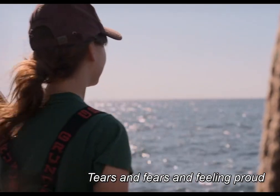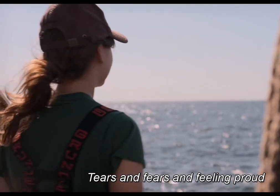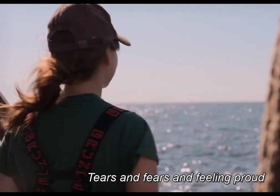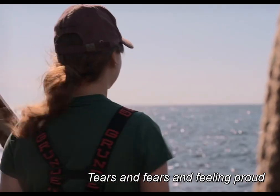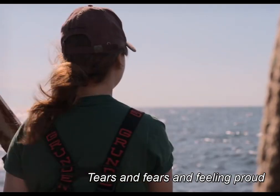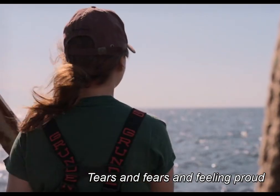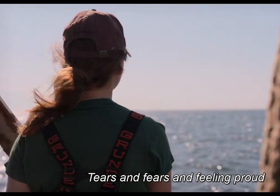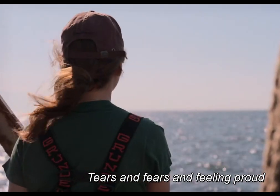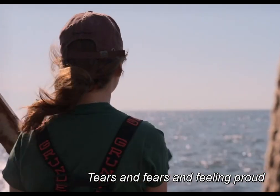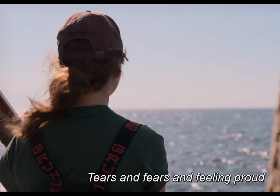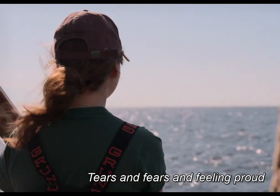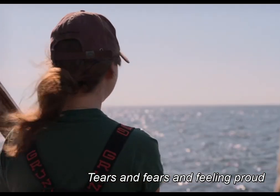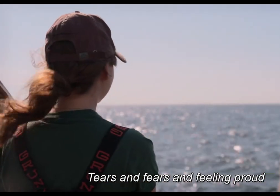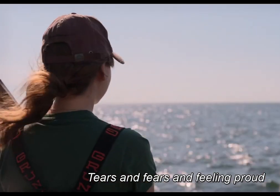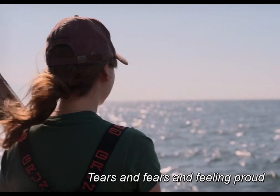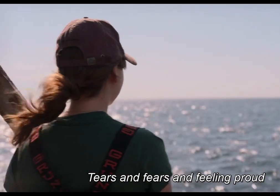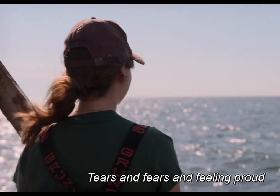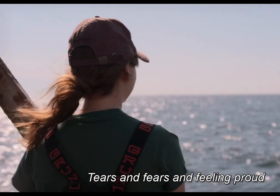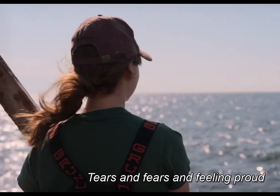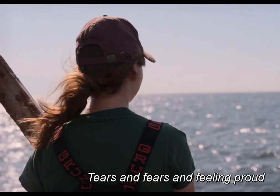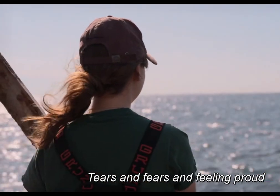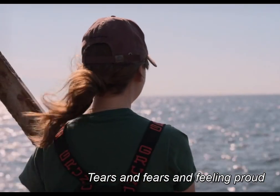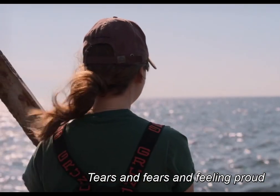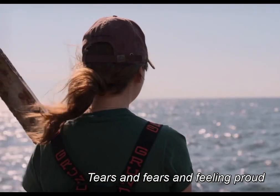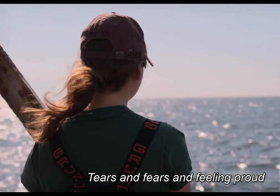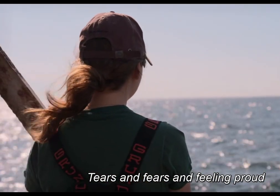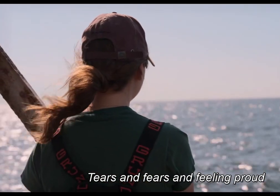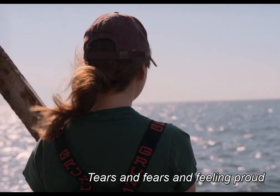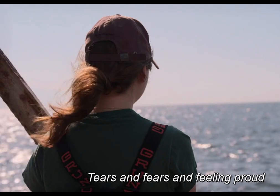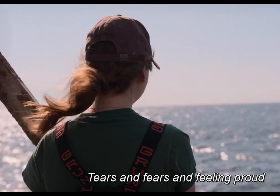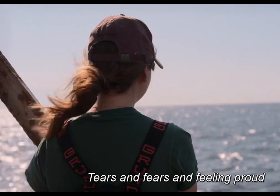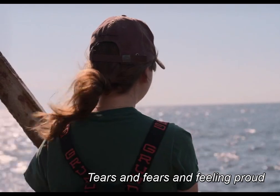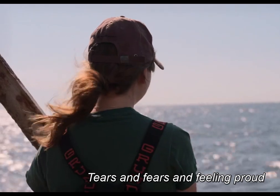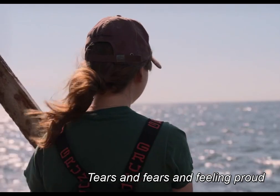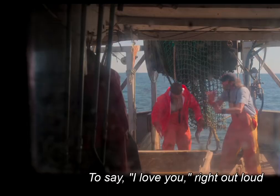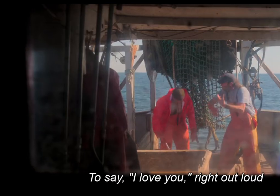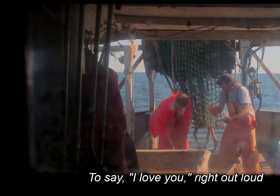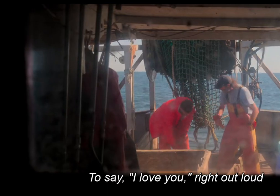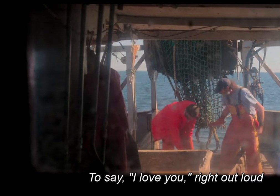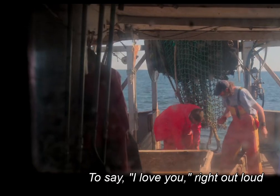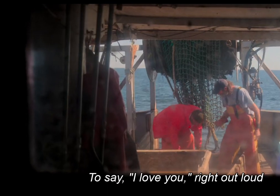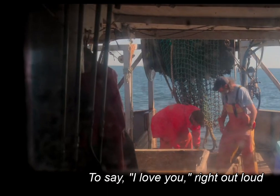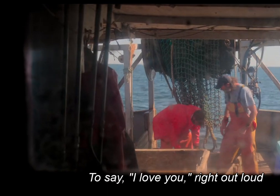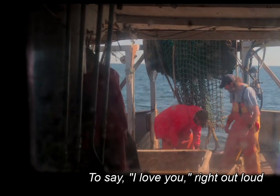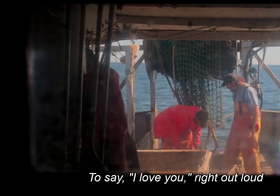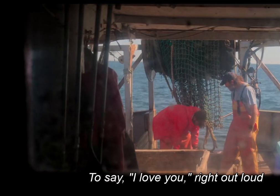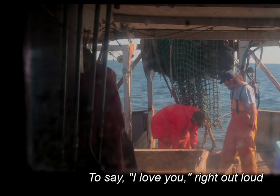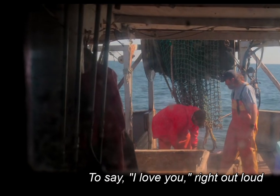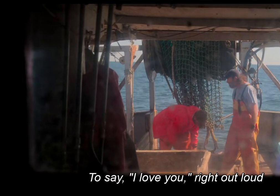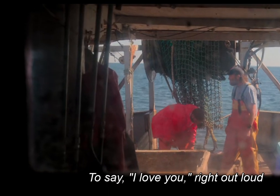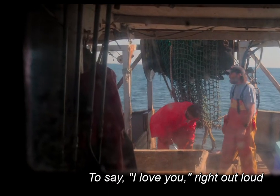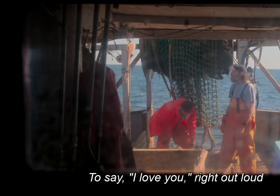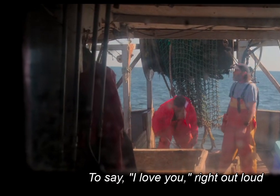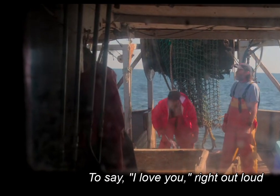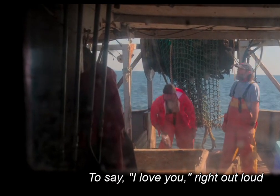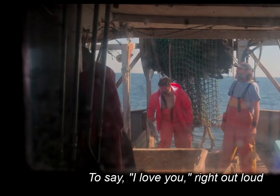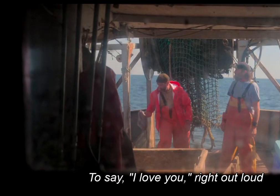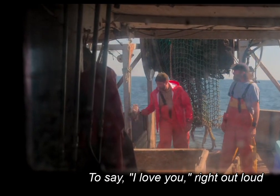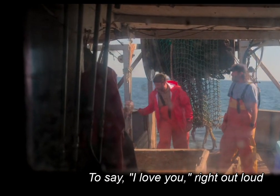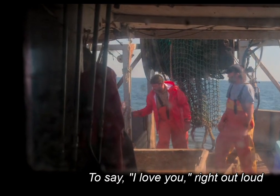don't know love To say I love you To